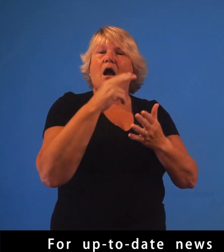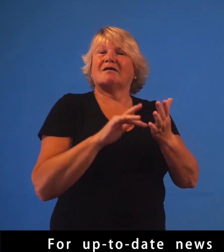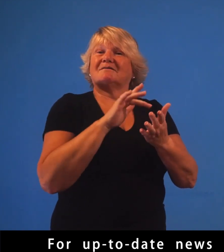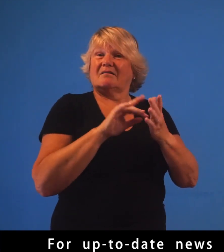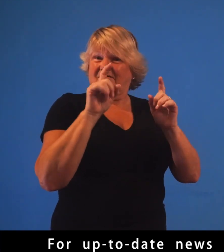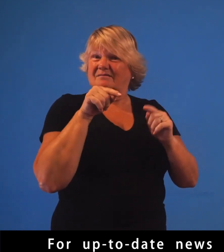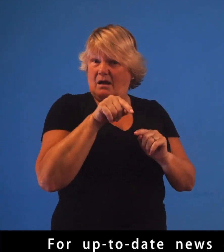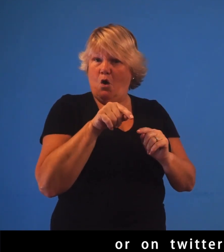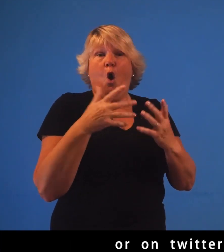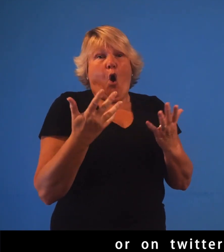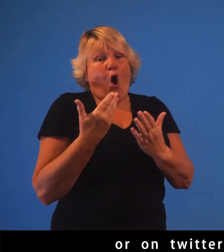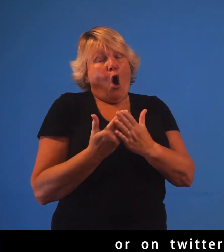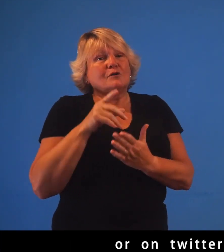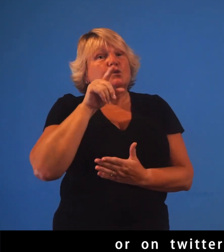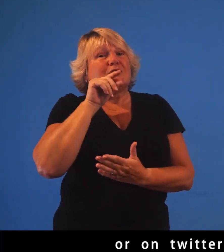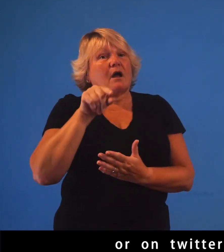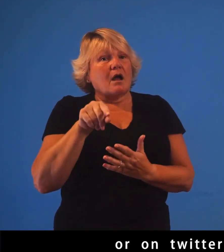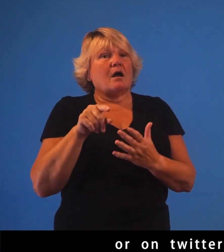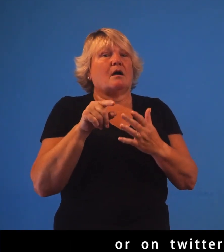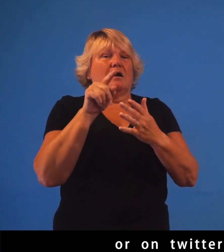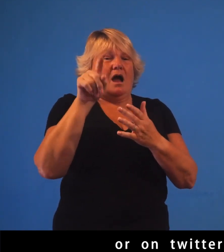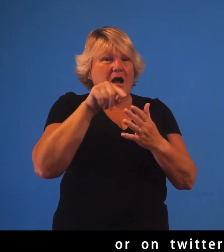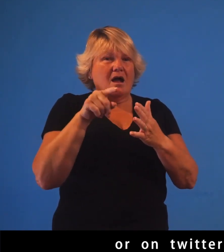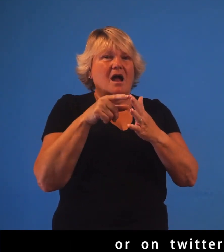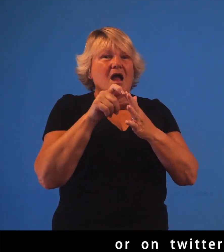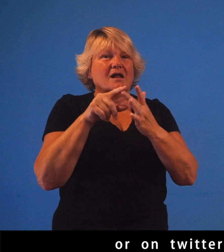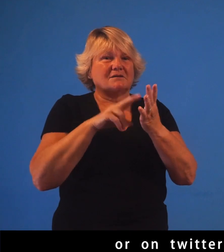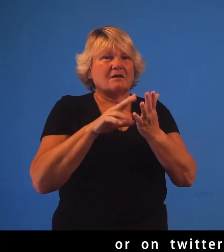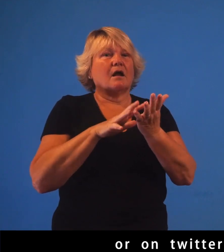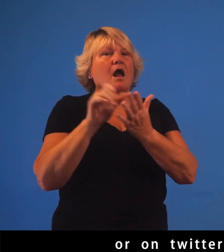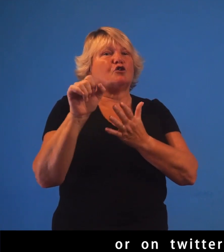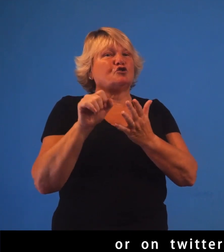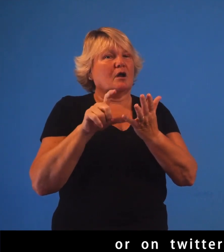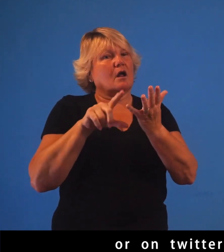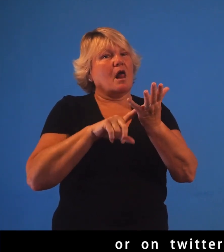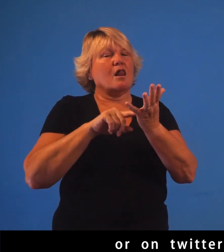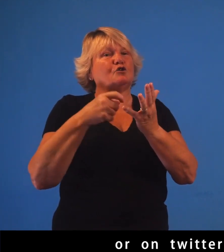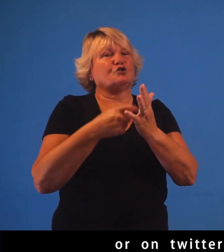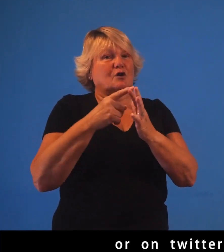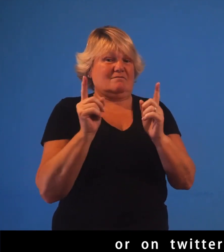or on Twitter at EdinCulture.